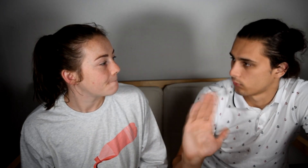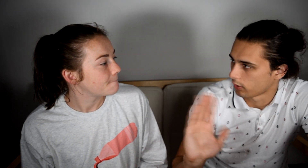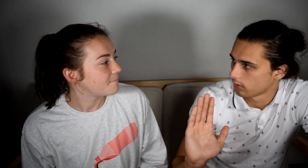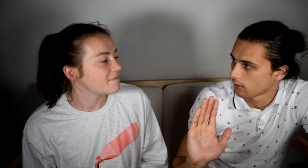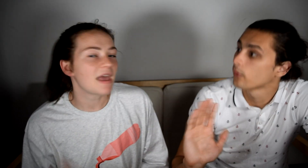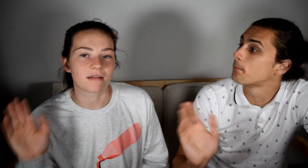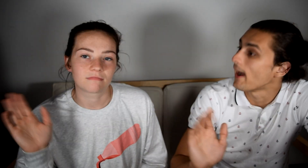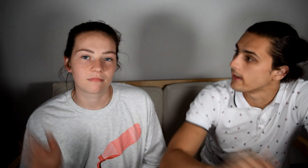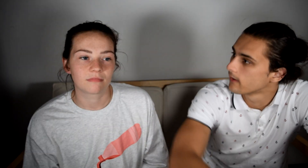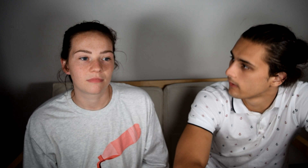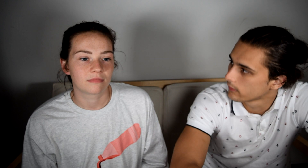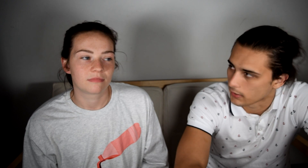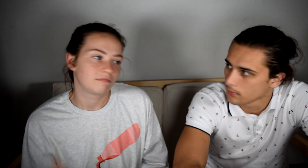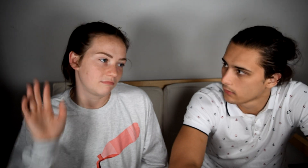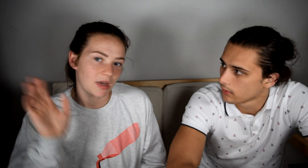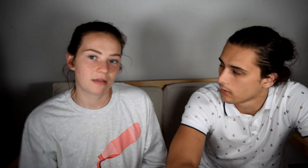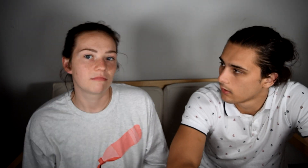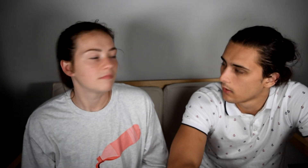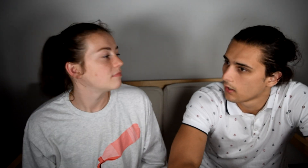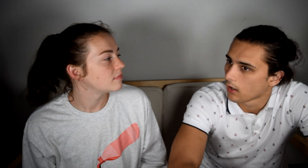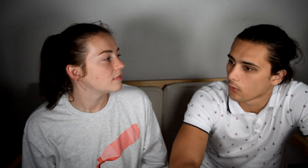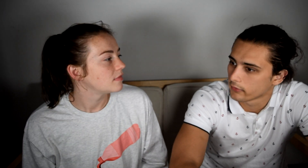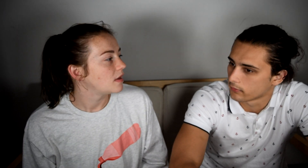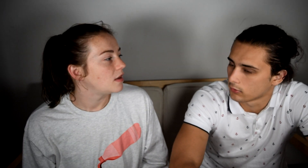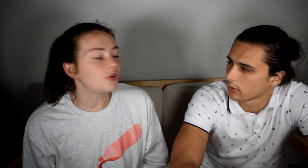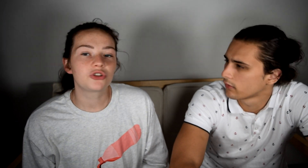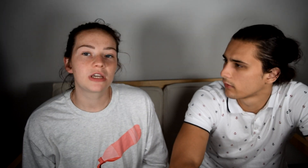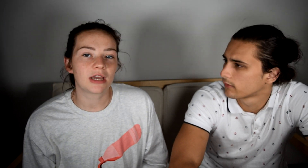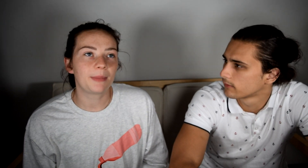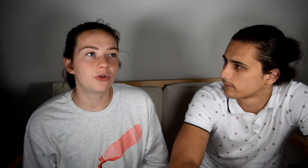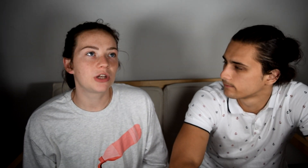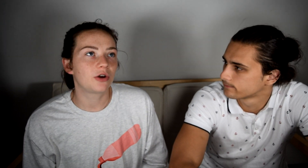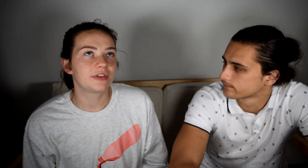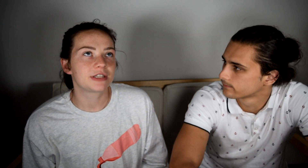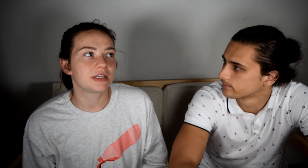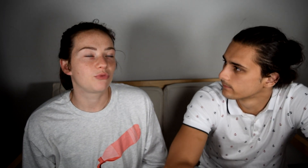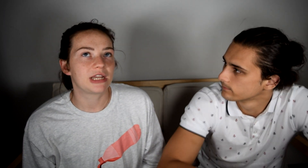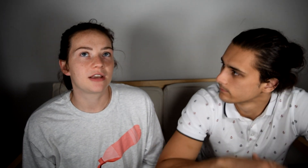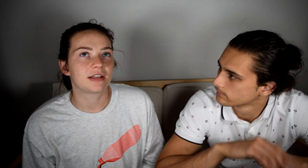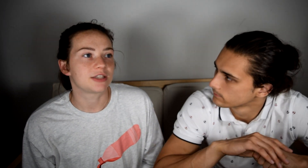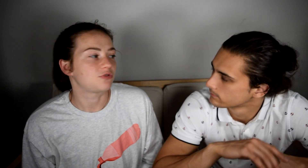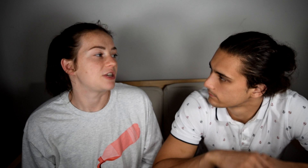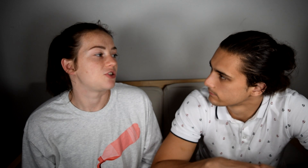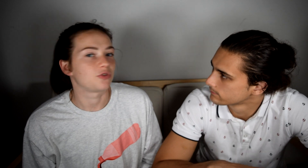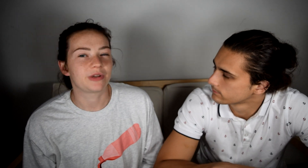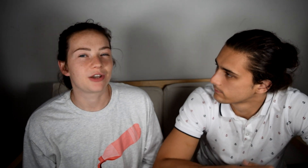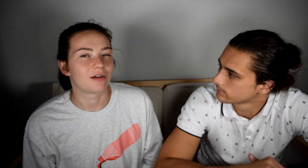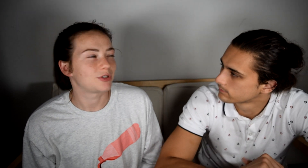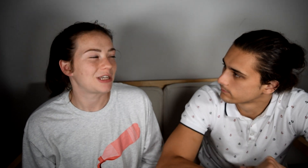okay? How is Yeah. bye? Same. Bye. How is? Usually, I mean, you can obviously read a situation or read a